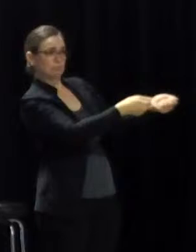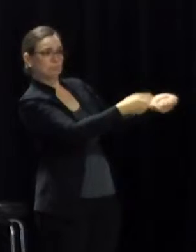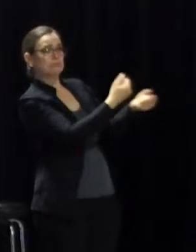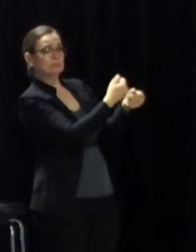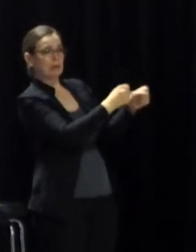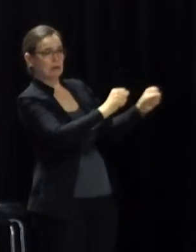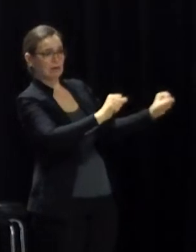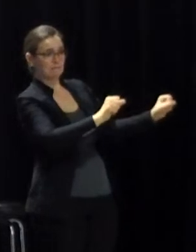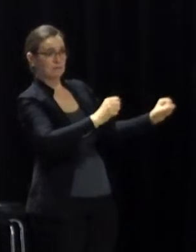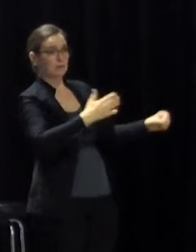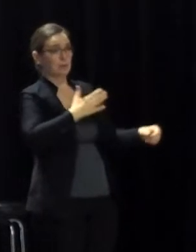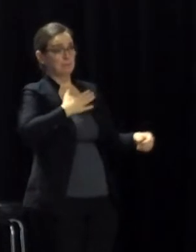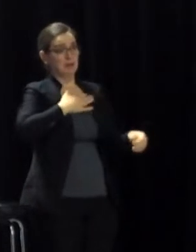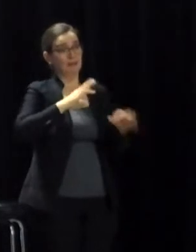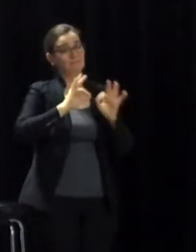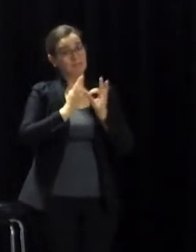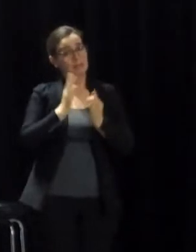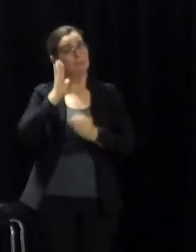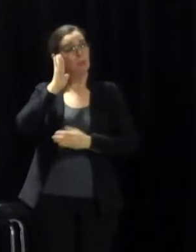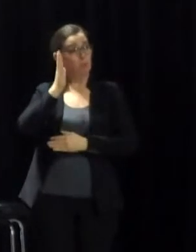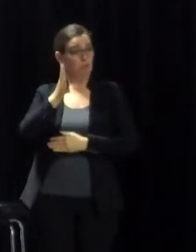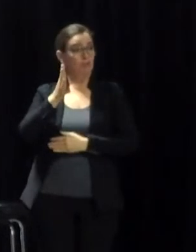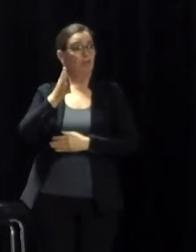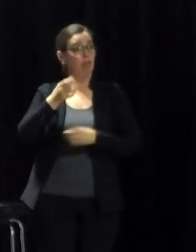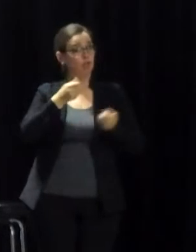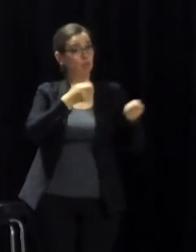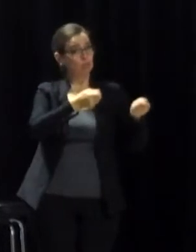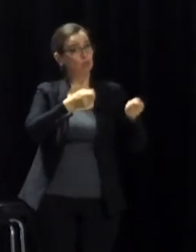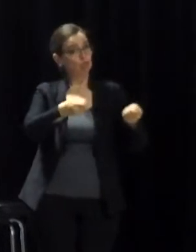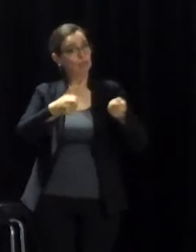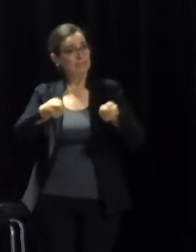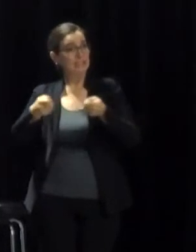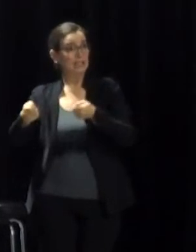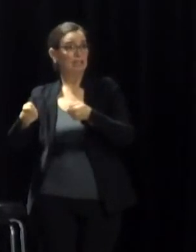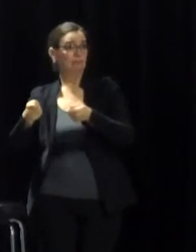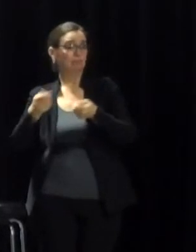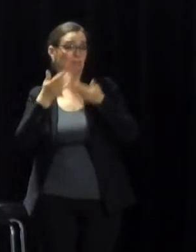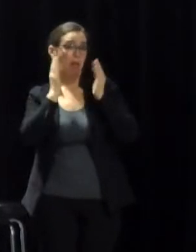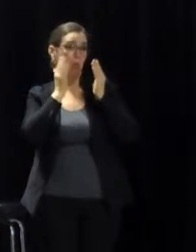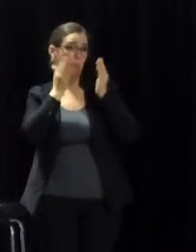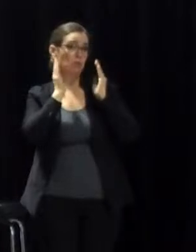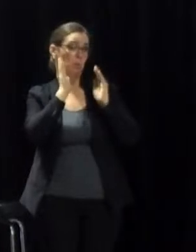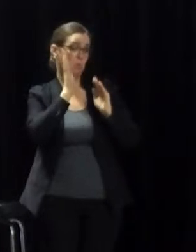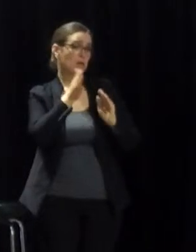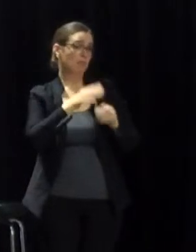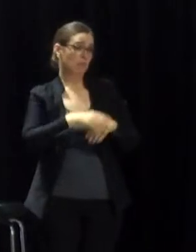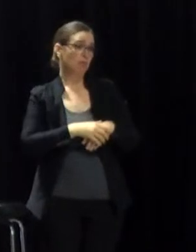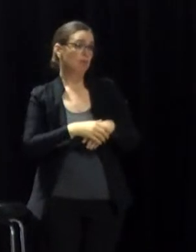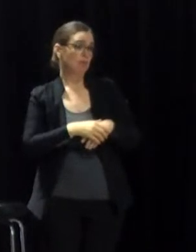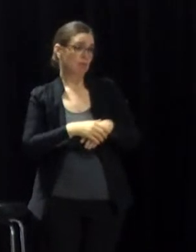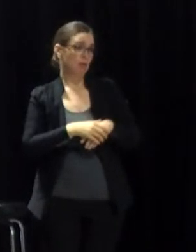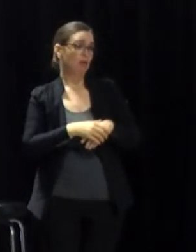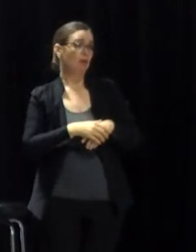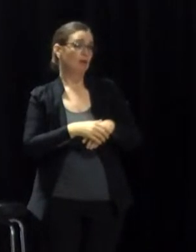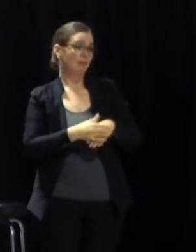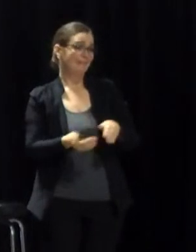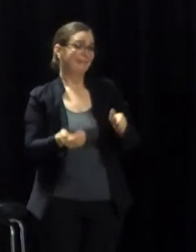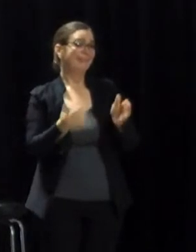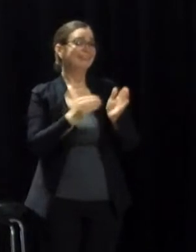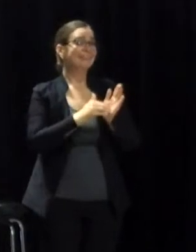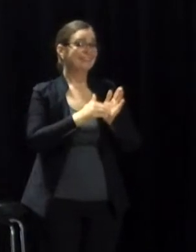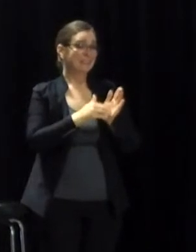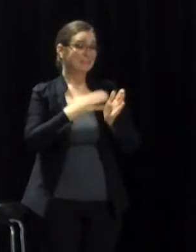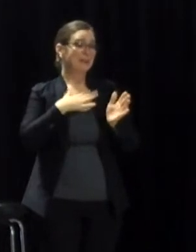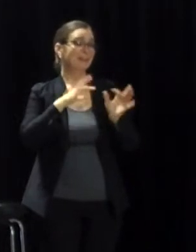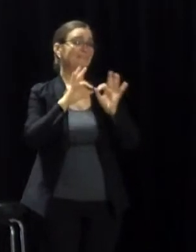the McMahon household. And so, again, we live together, right? If we're really